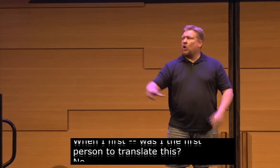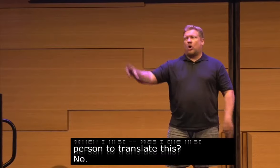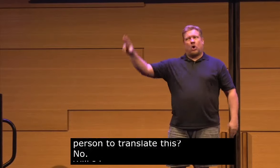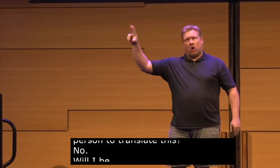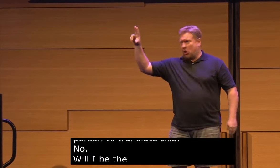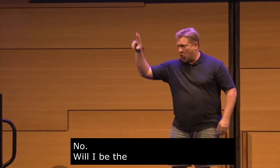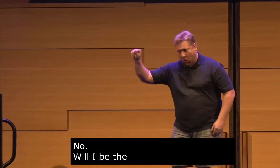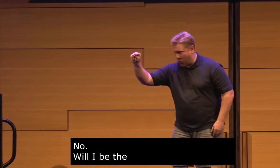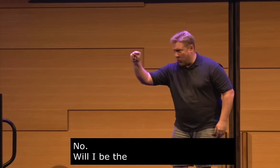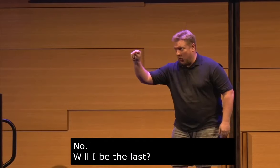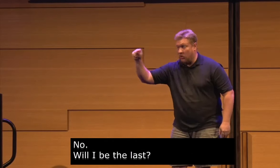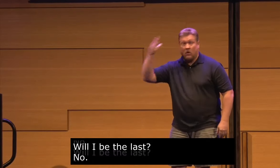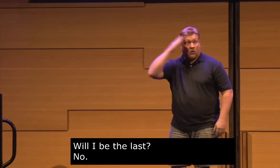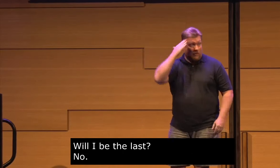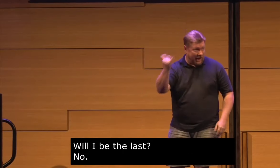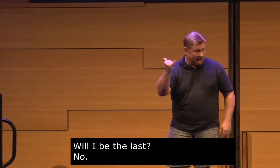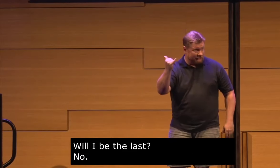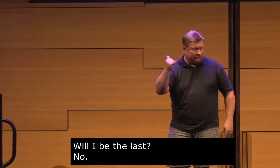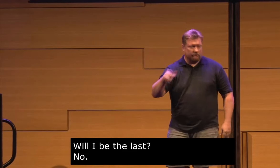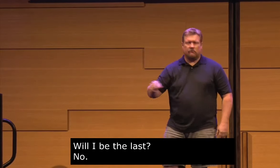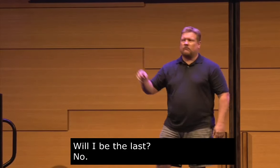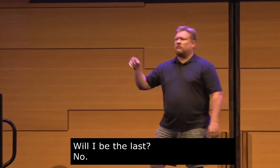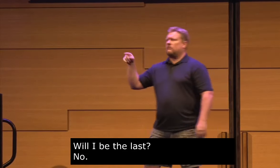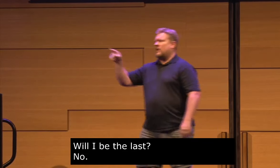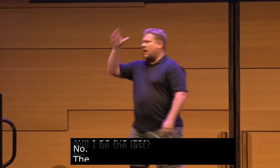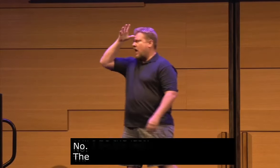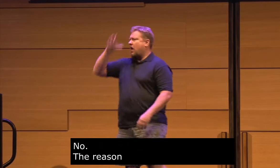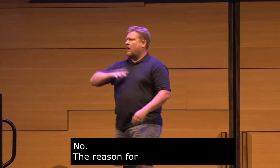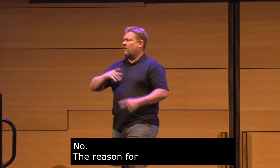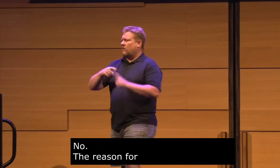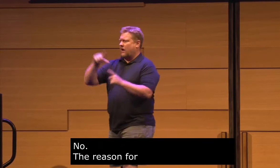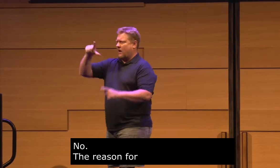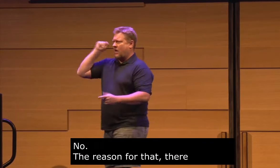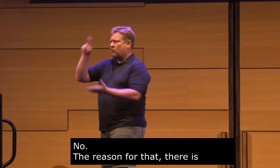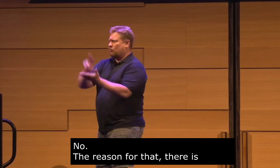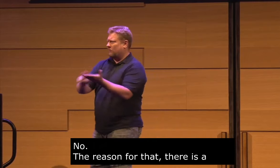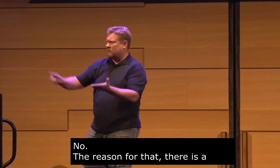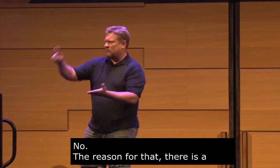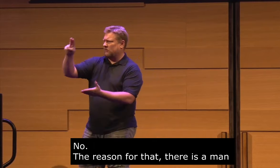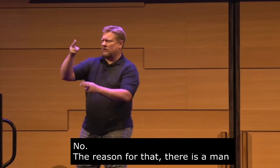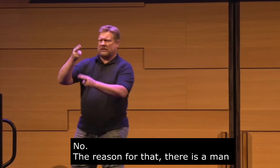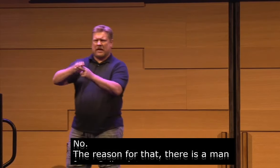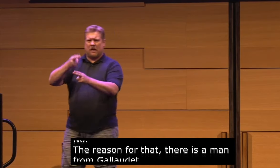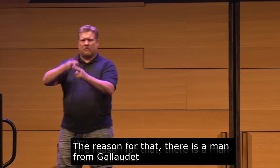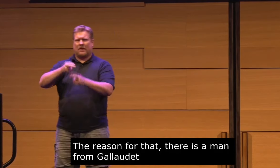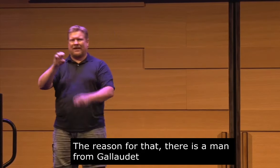Will I be the last? No. The reason for that, there was a man from